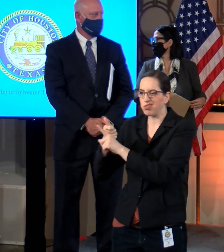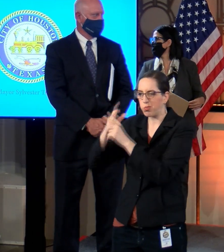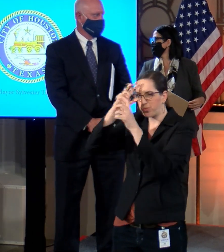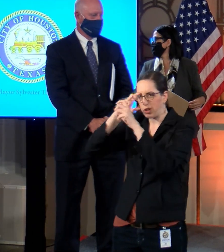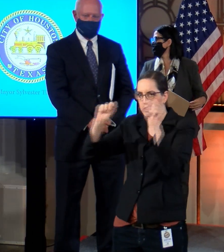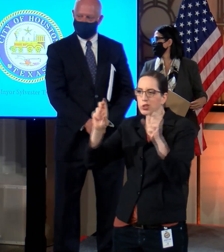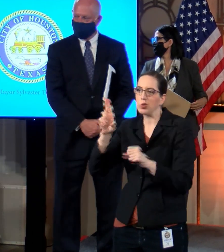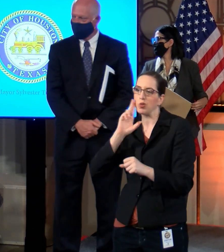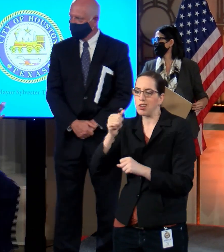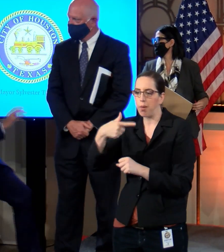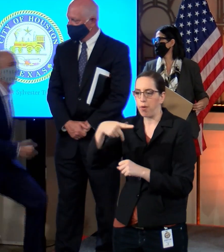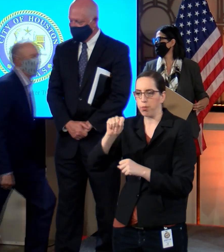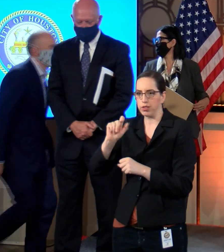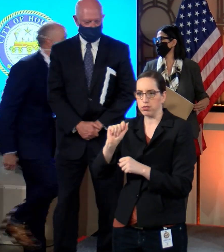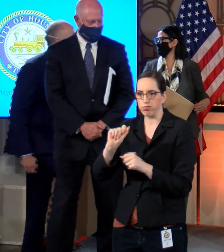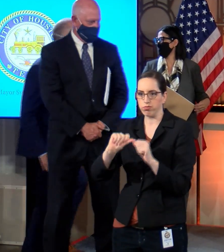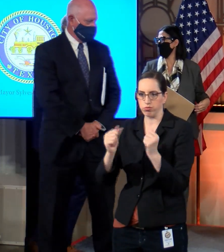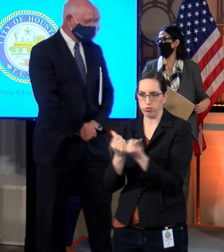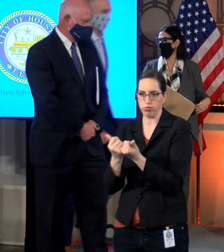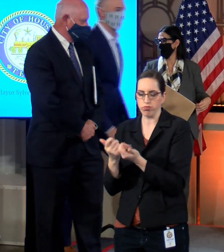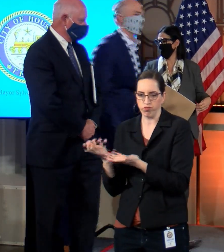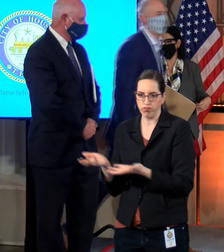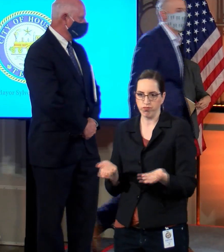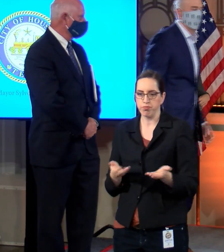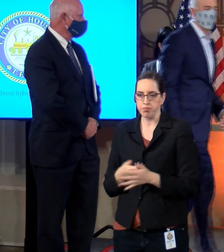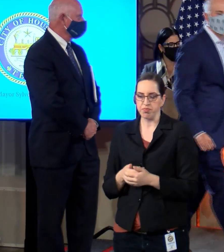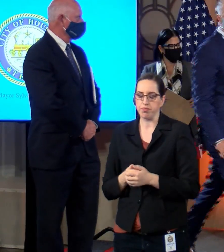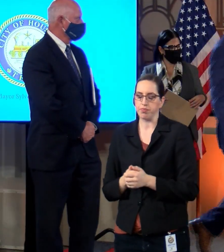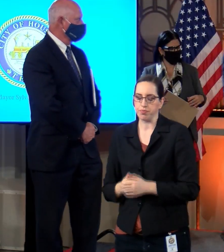Clay. That's Clay.